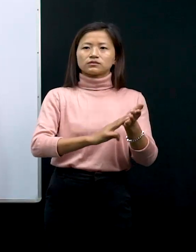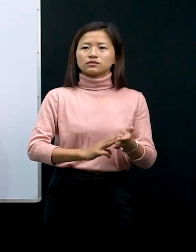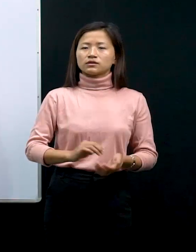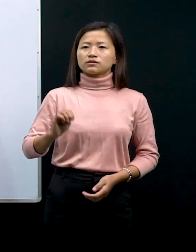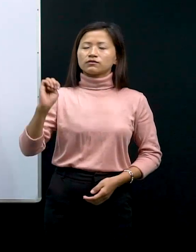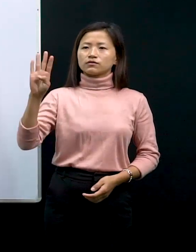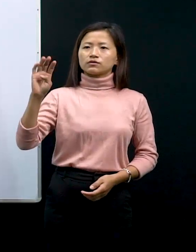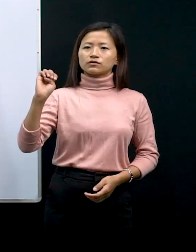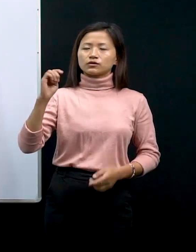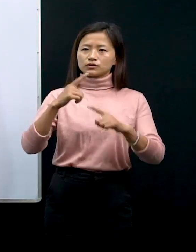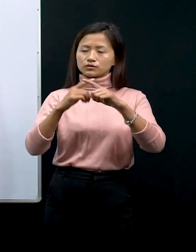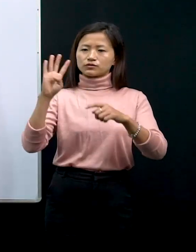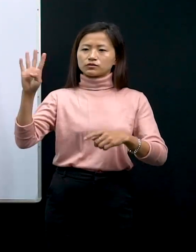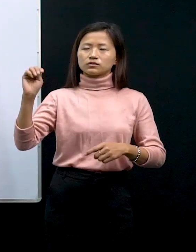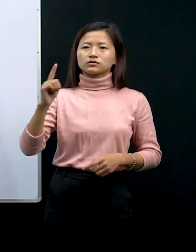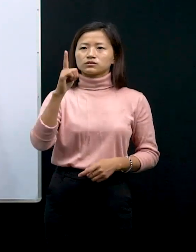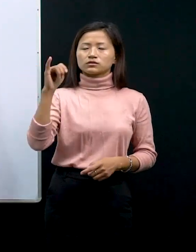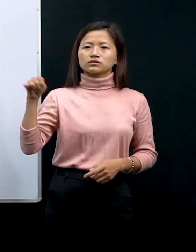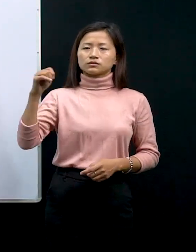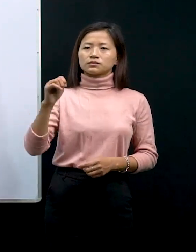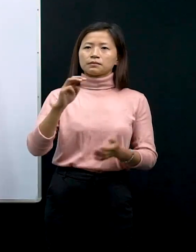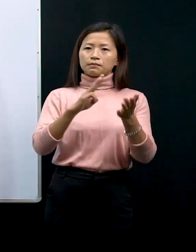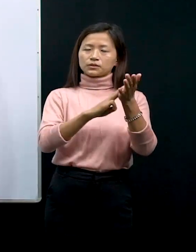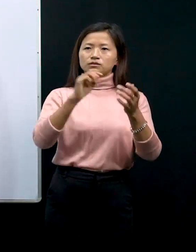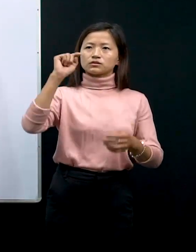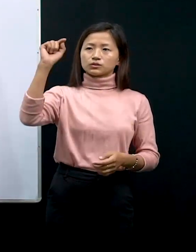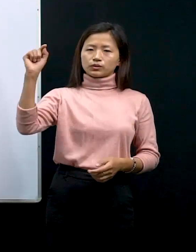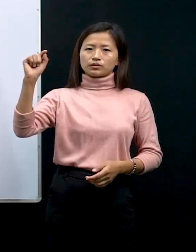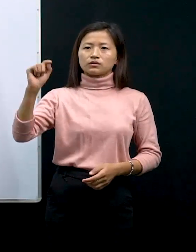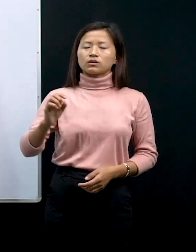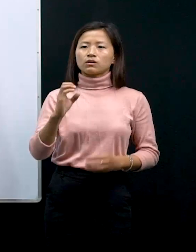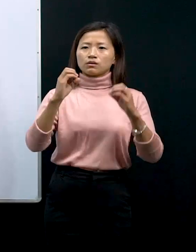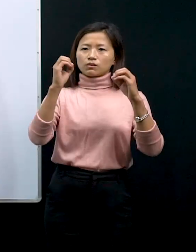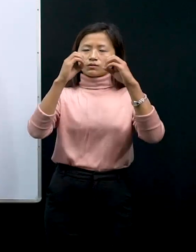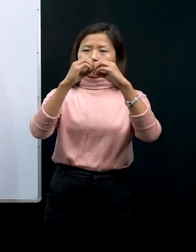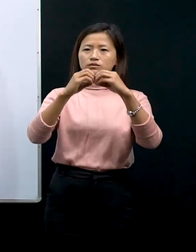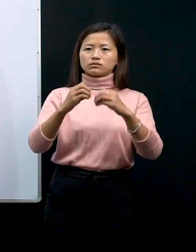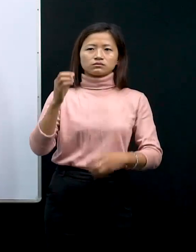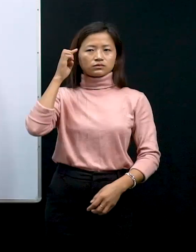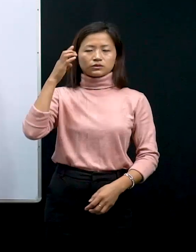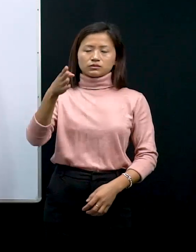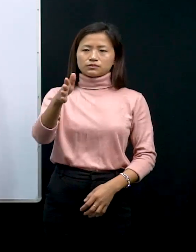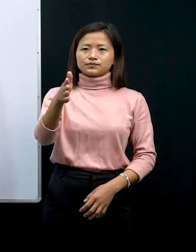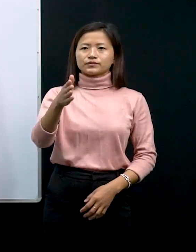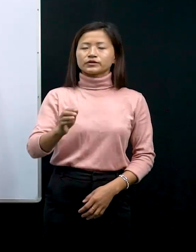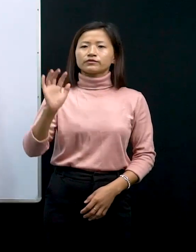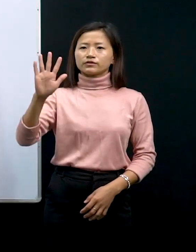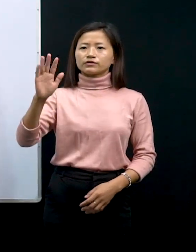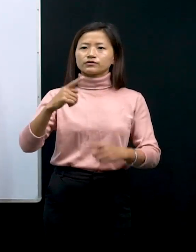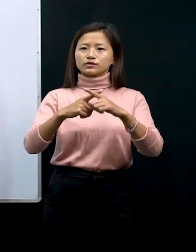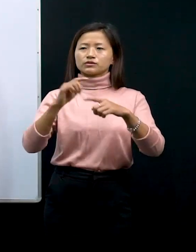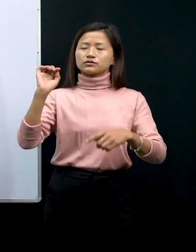4 4s are 16 centimeter square plus OB we do not know. How much? 5 5s